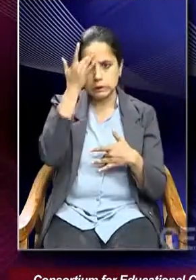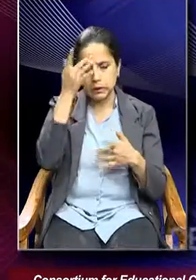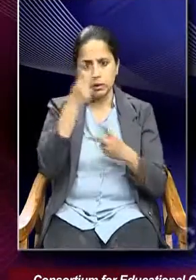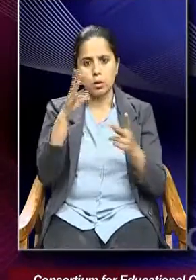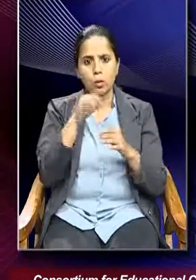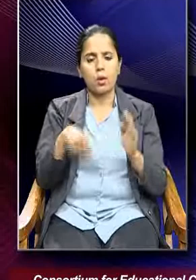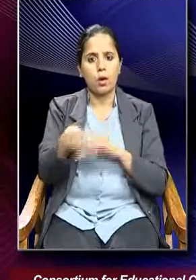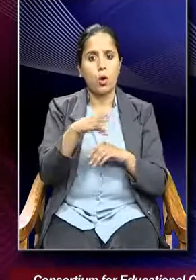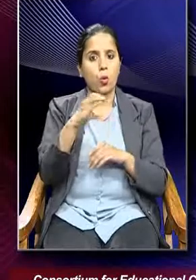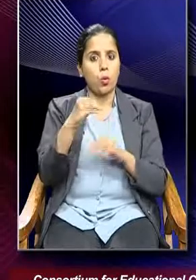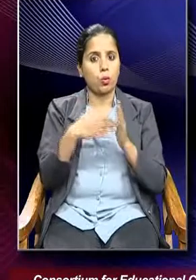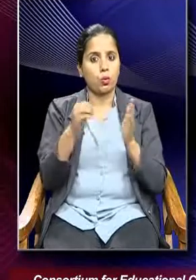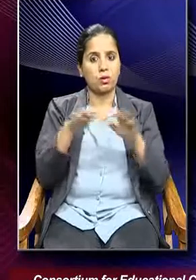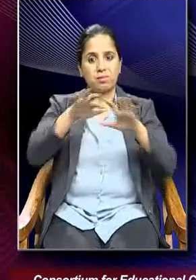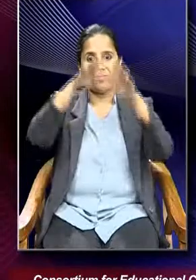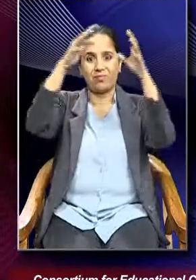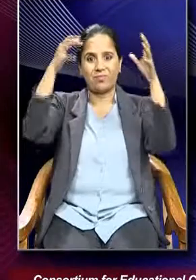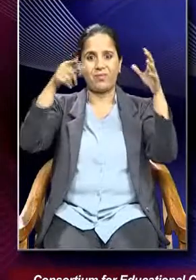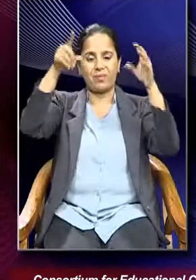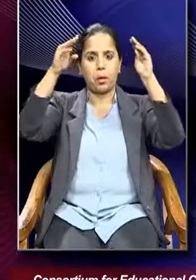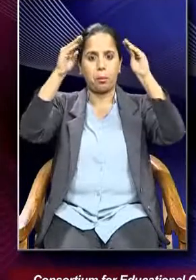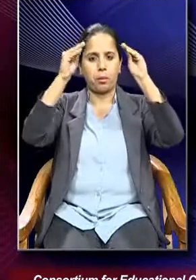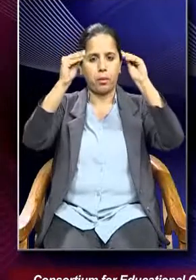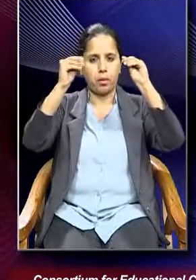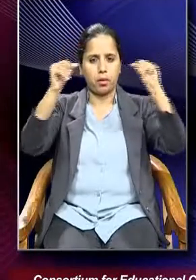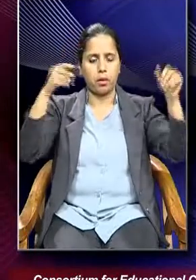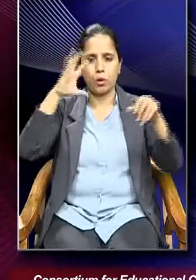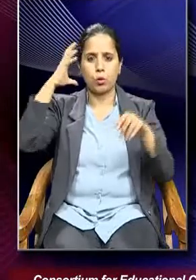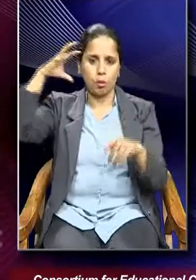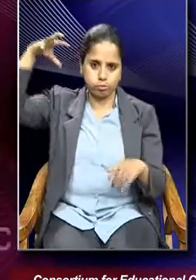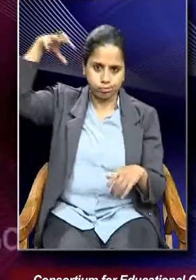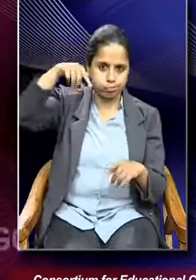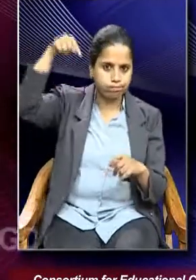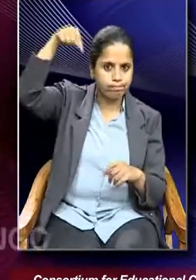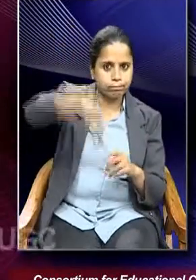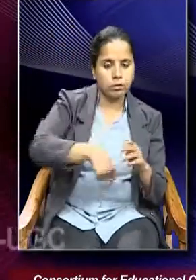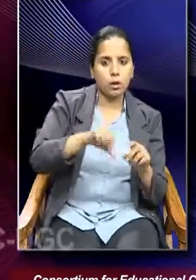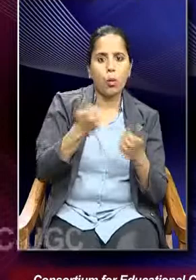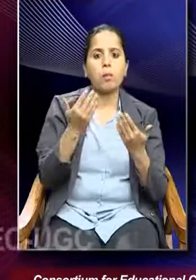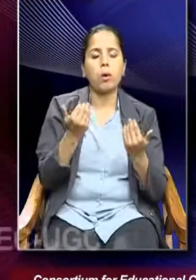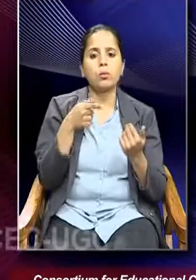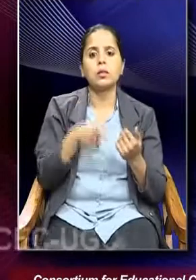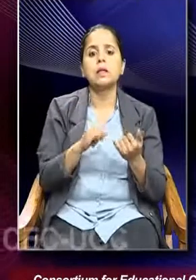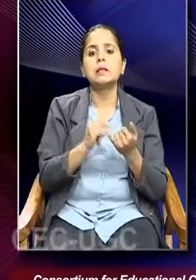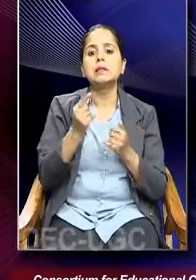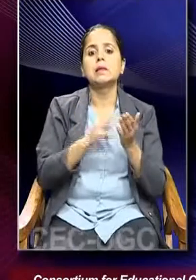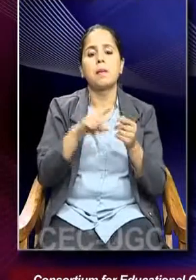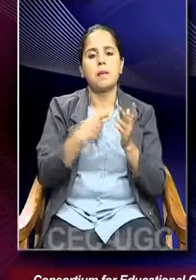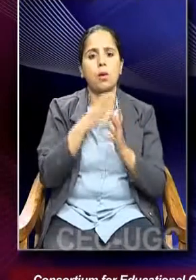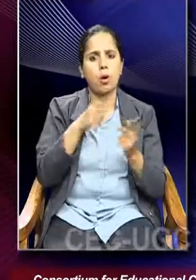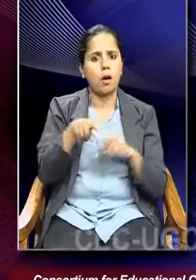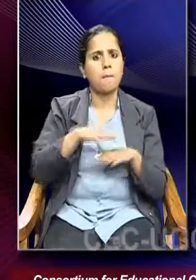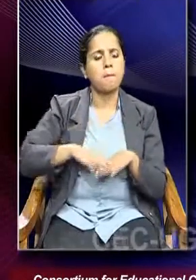level ozone, the program aimed to cut the summertime ground level ozone by more